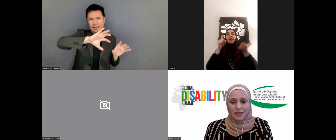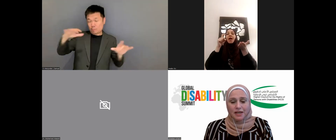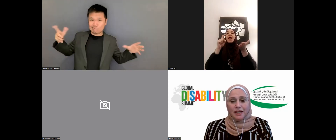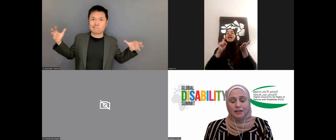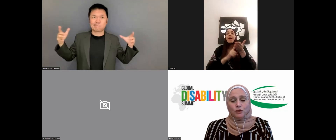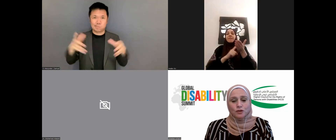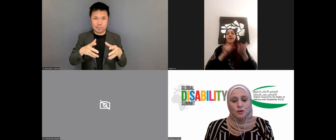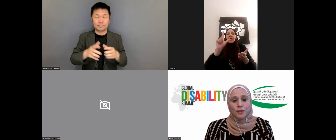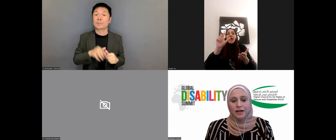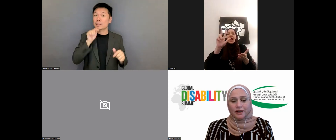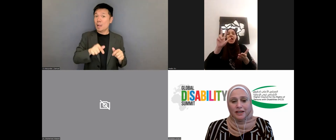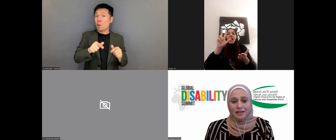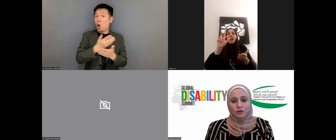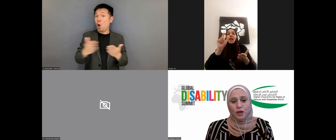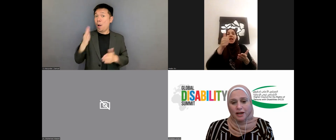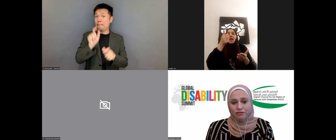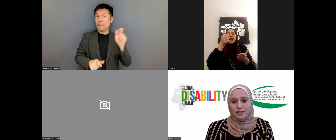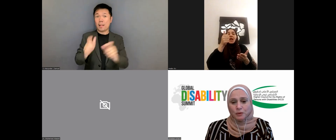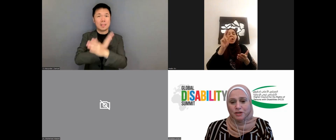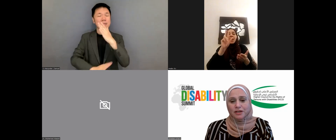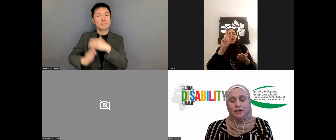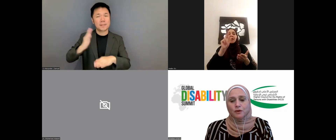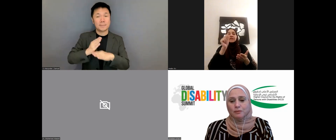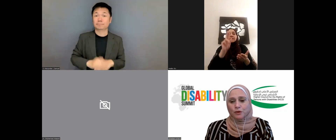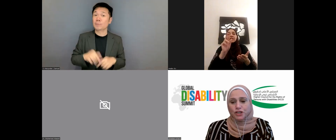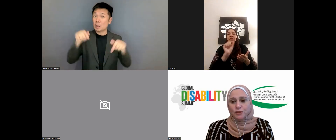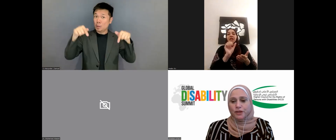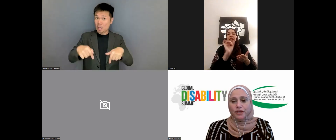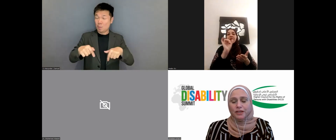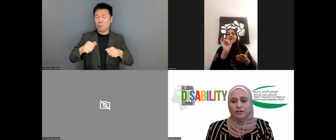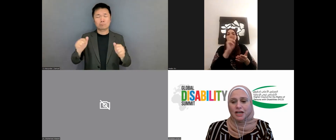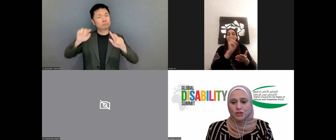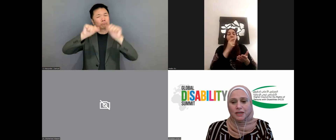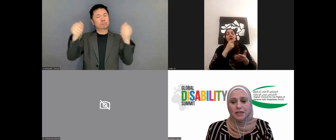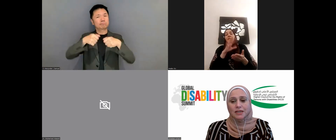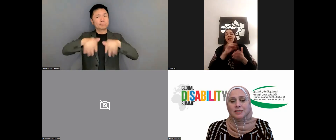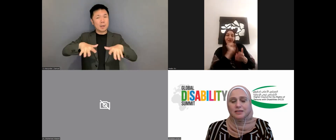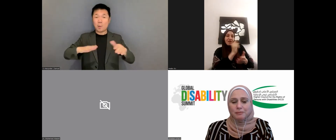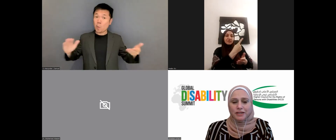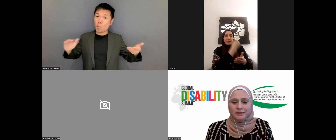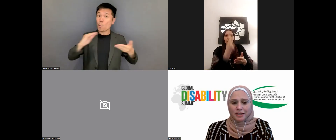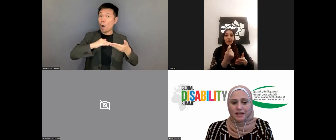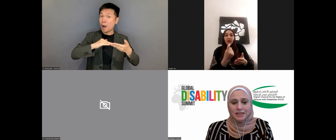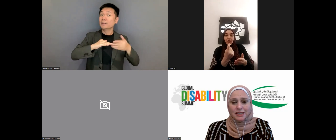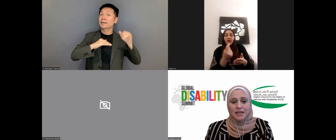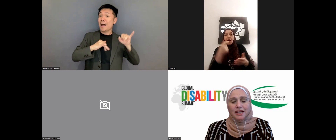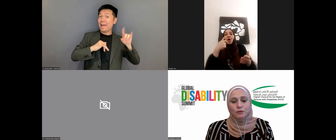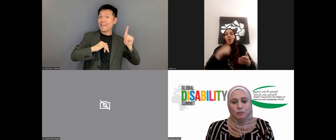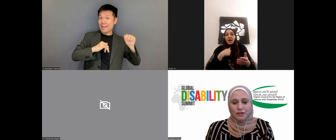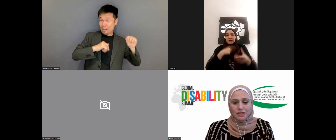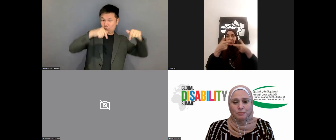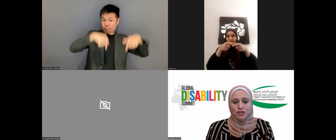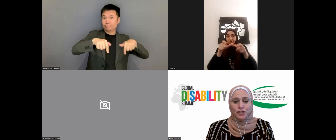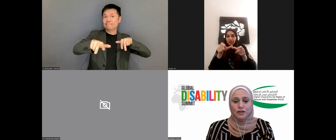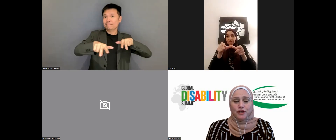Disabilities. And also we are glad to have this webinar in collaboration with the International Disability Alliance and